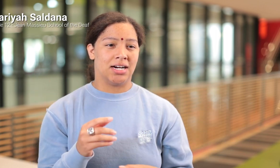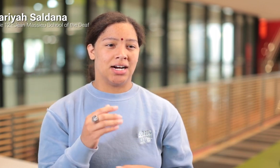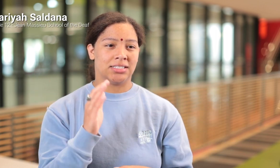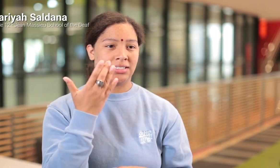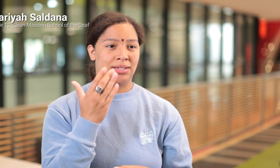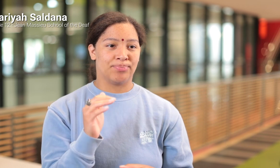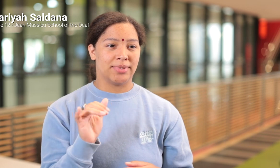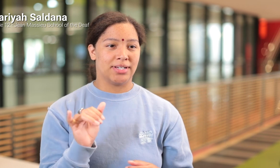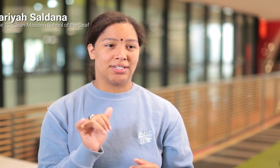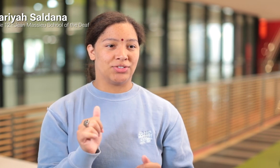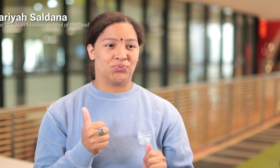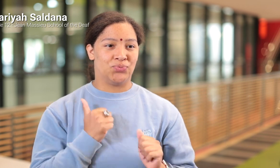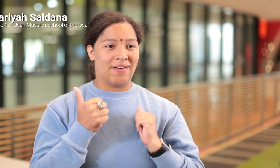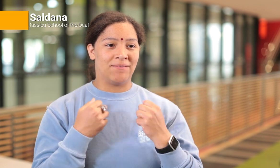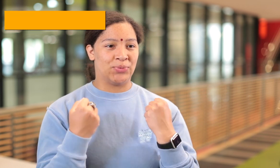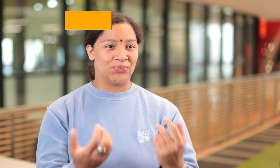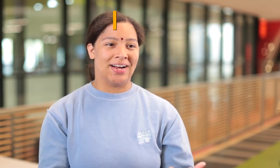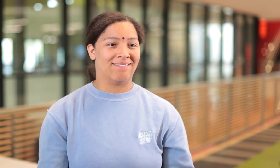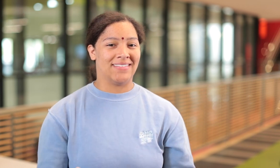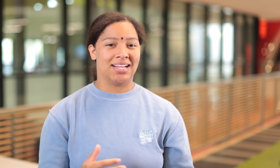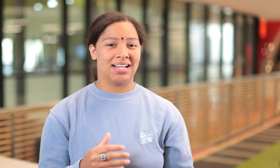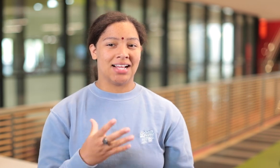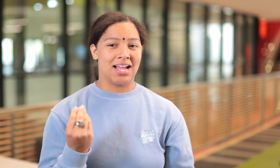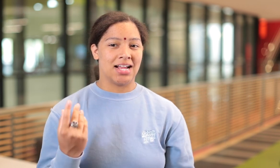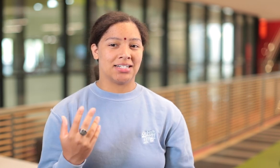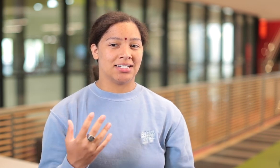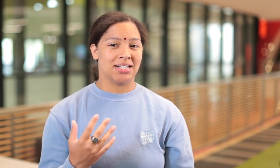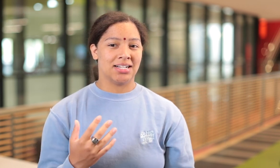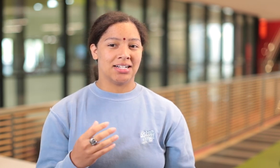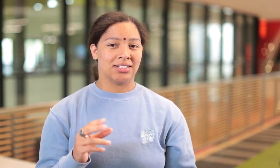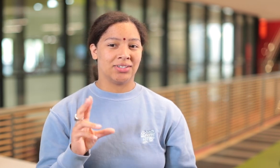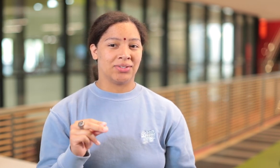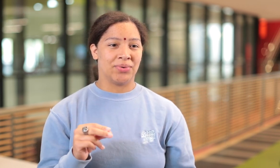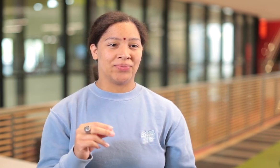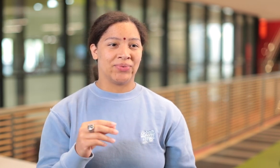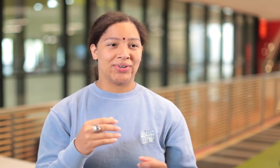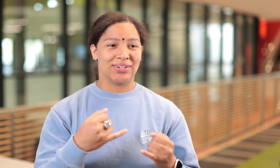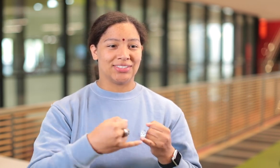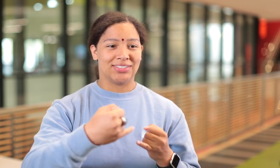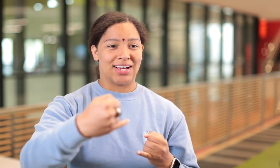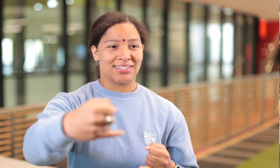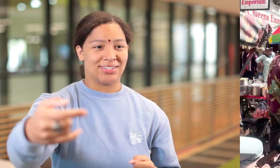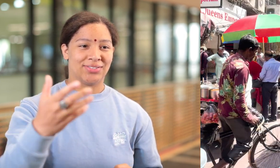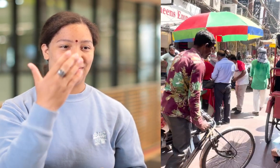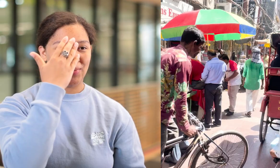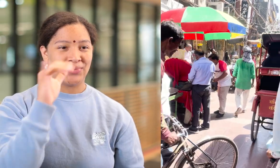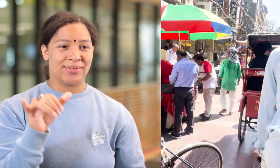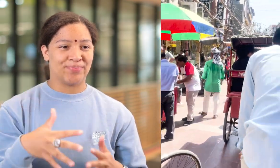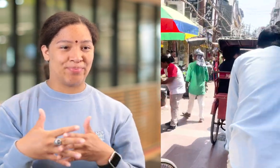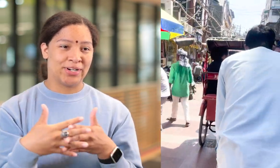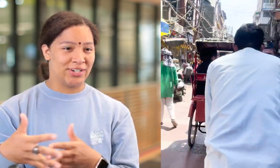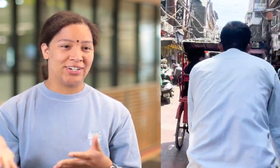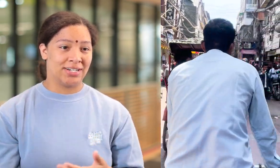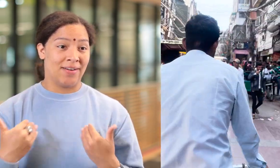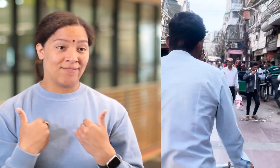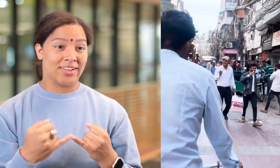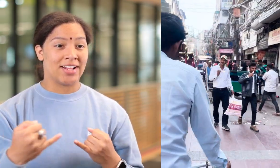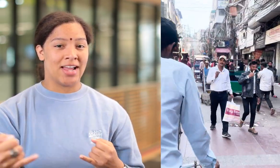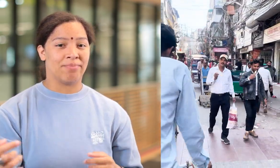had that I was not expecting right the traffic it seemed to be very aggressive there weren't lines on the road